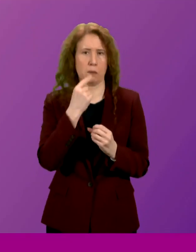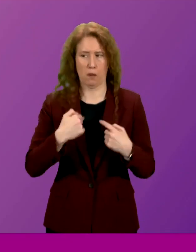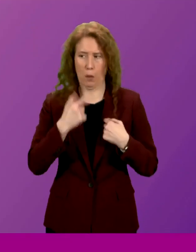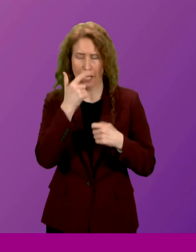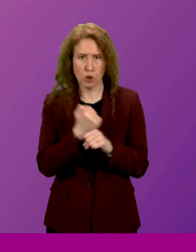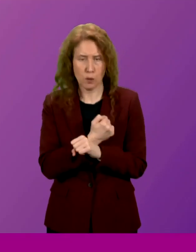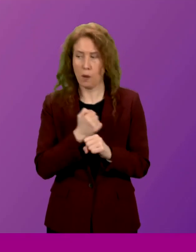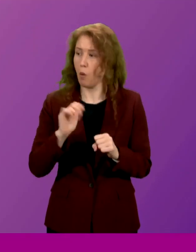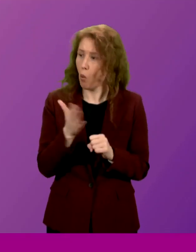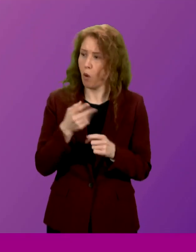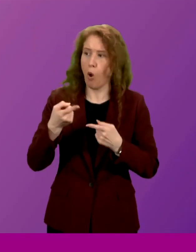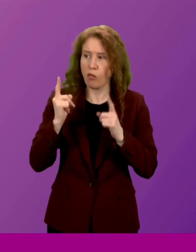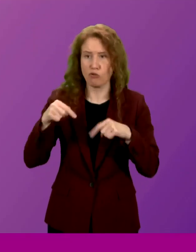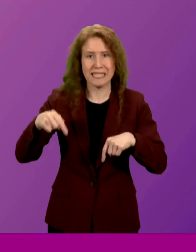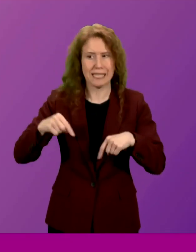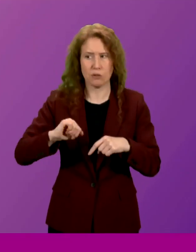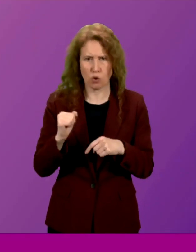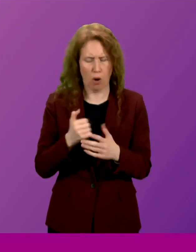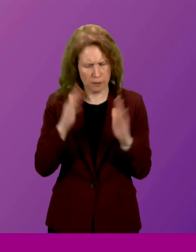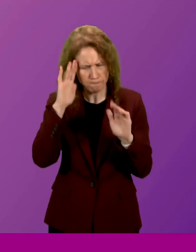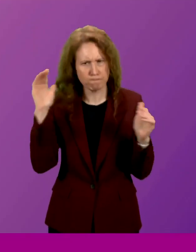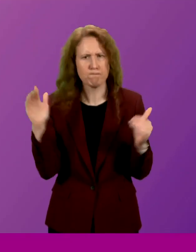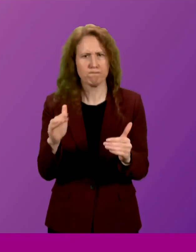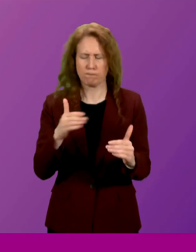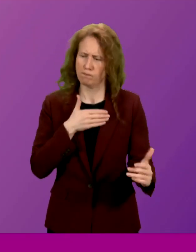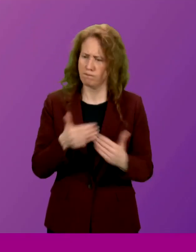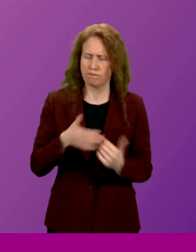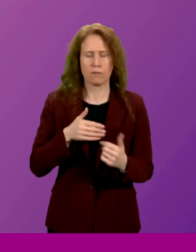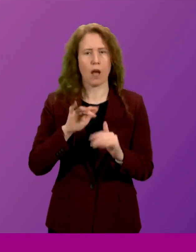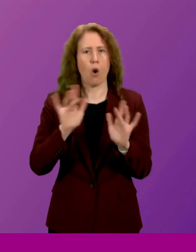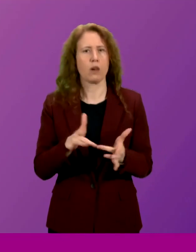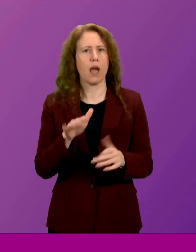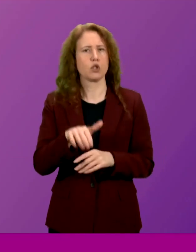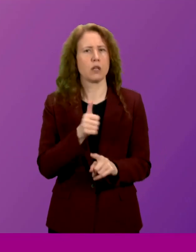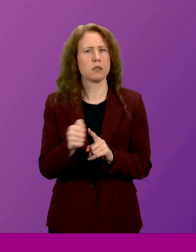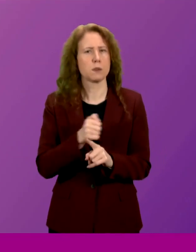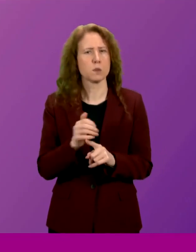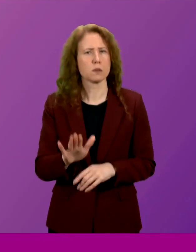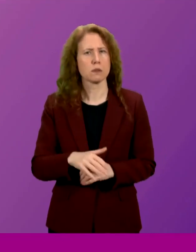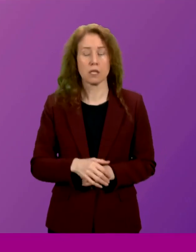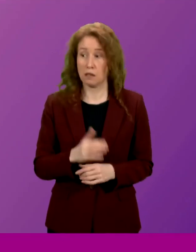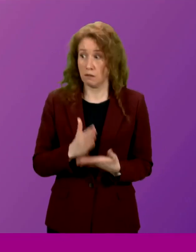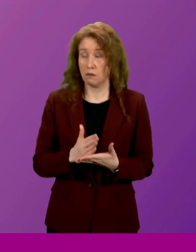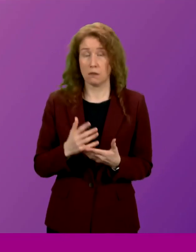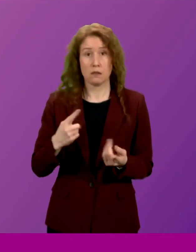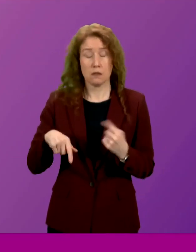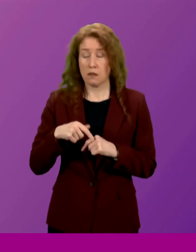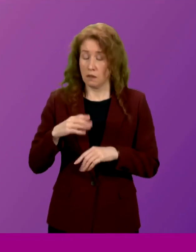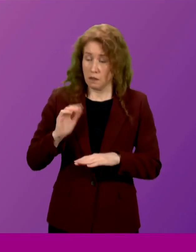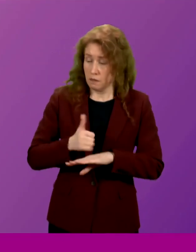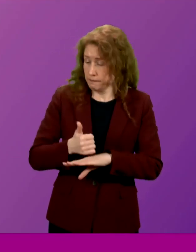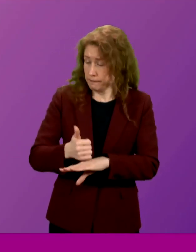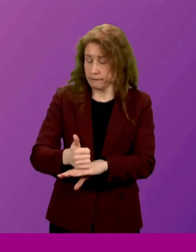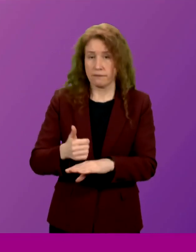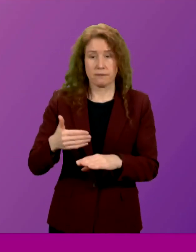our authorities in Scotland is directed towards tackling online child abuse. Indeed, the efforts that have been put in place